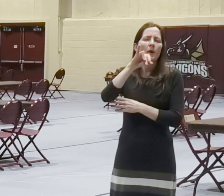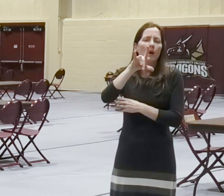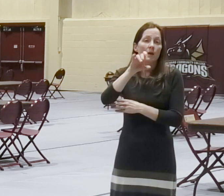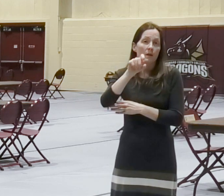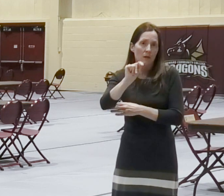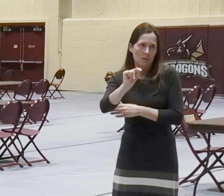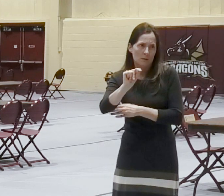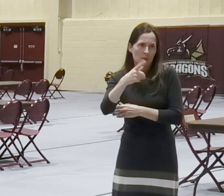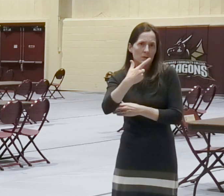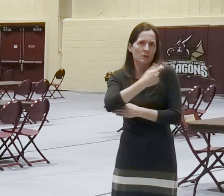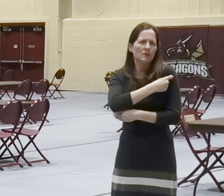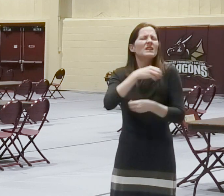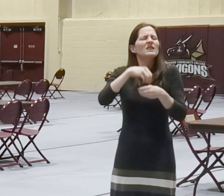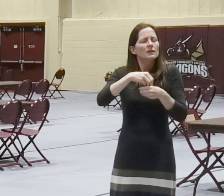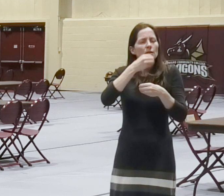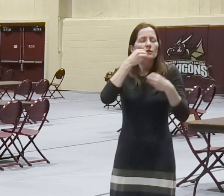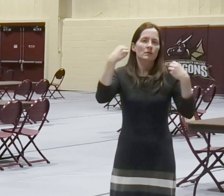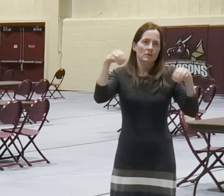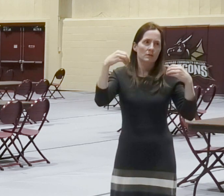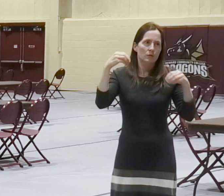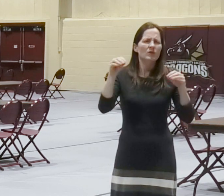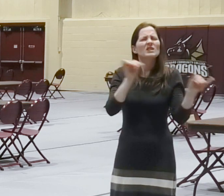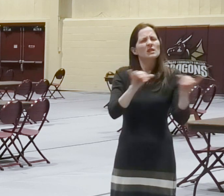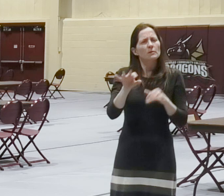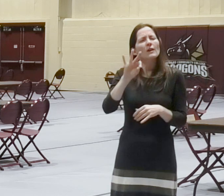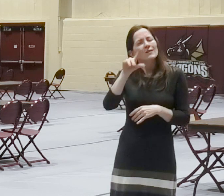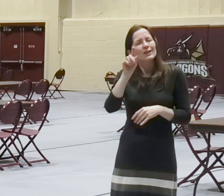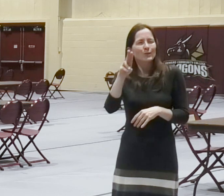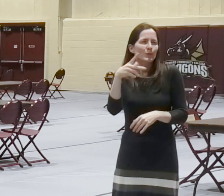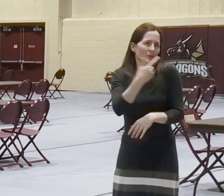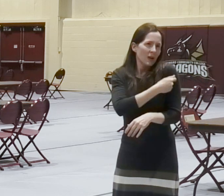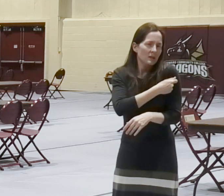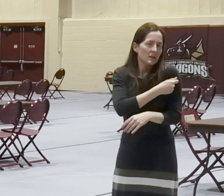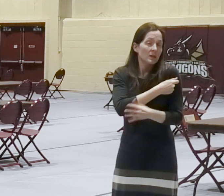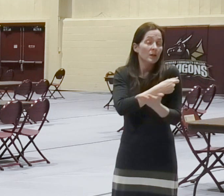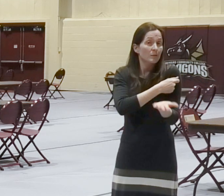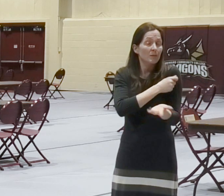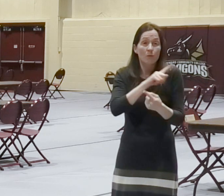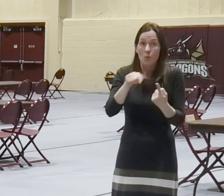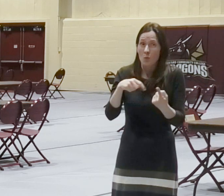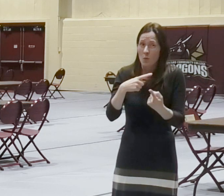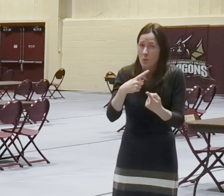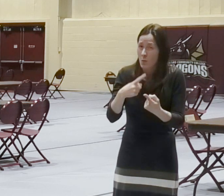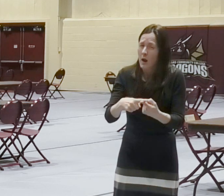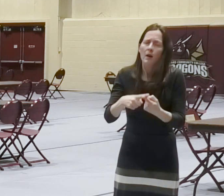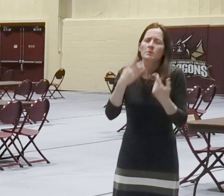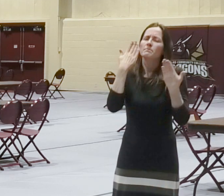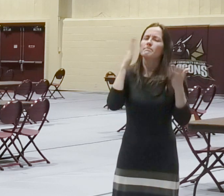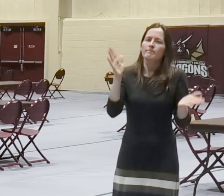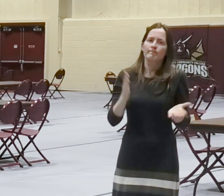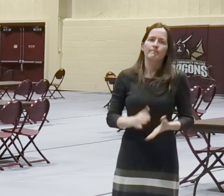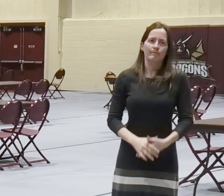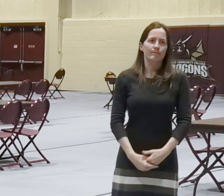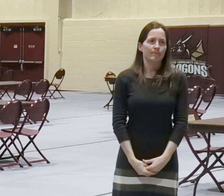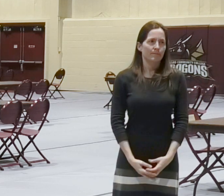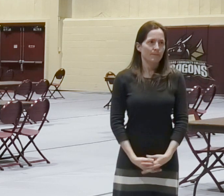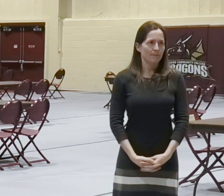supermarkets, similar to how flu vaccine. I don't know when that program will begin.